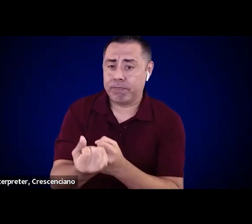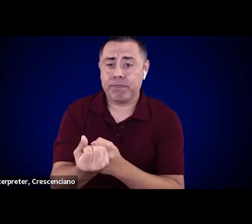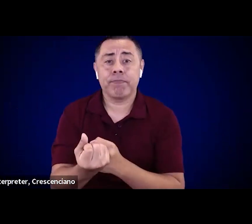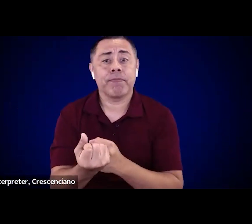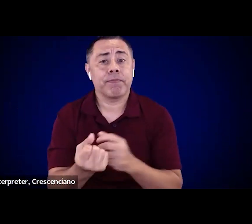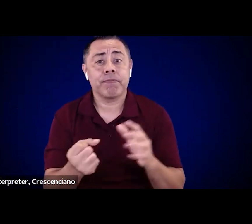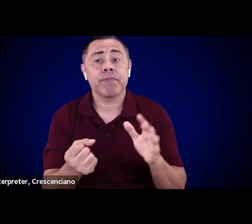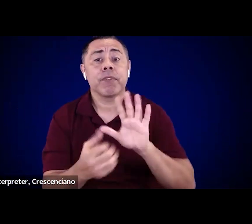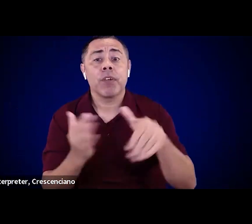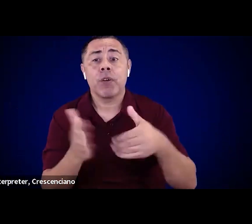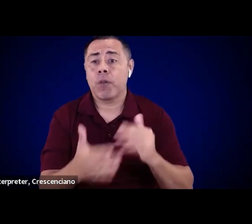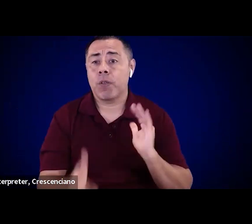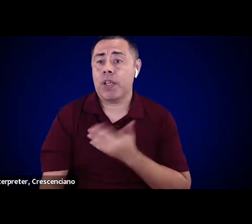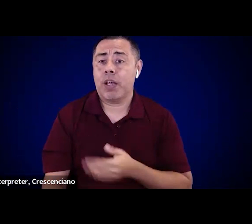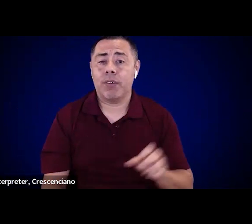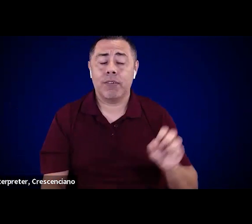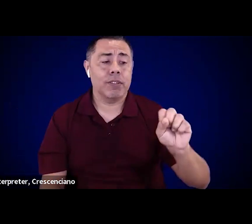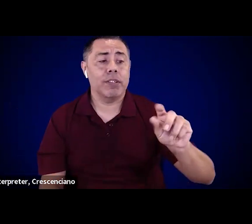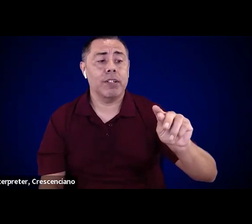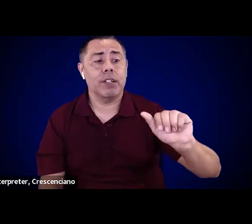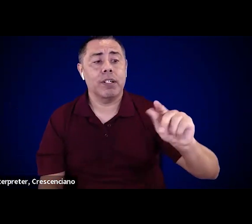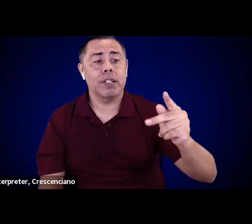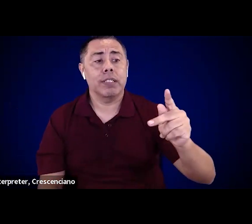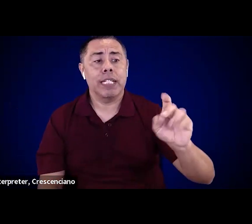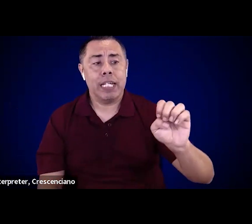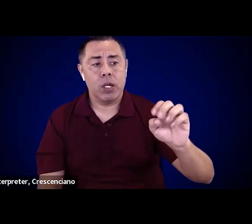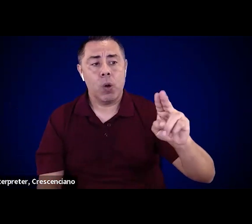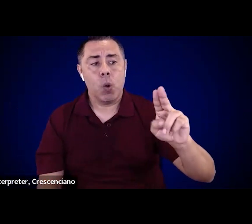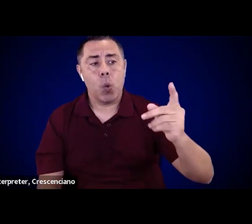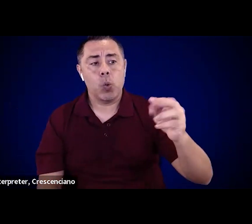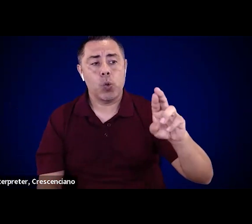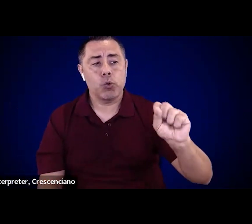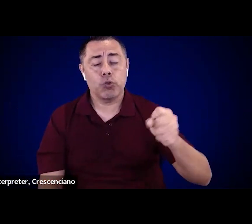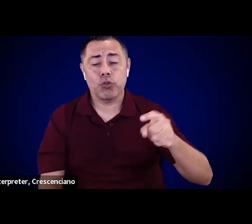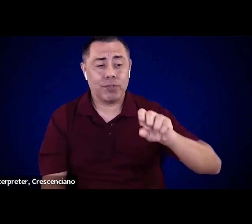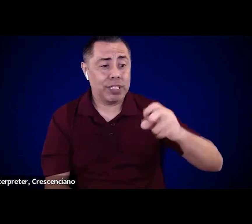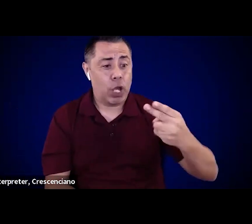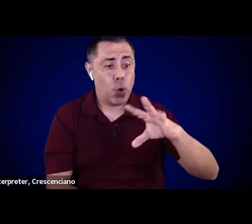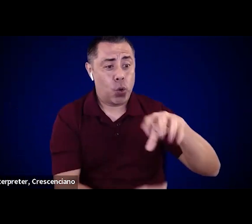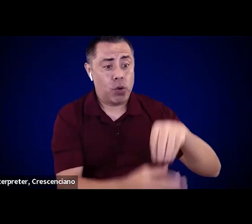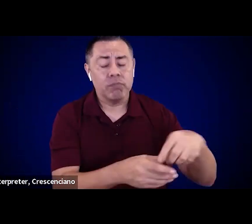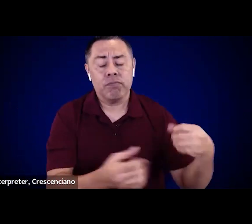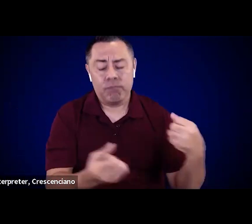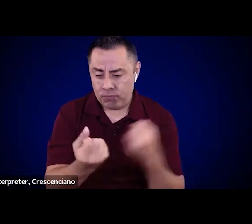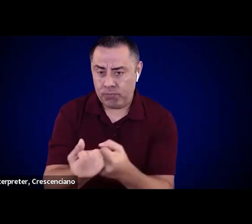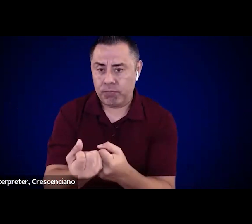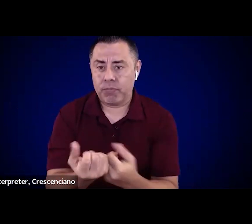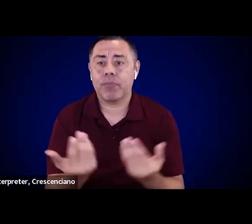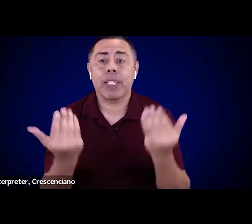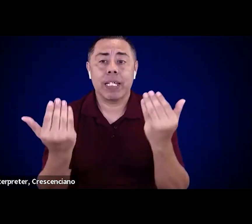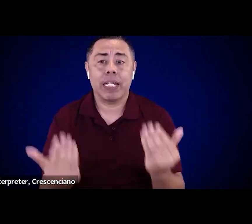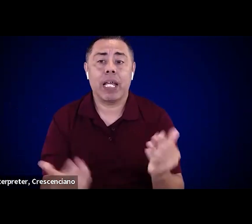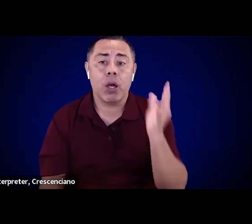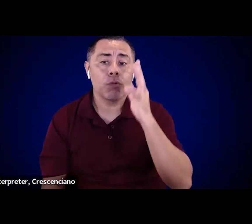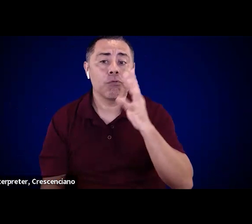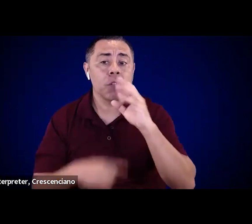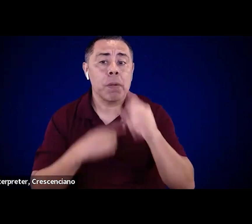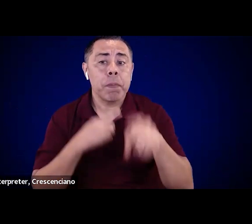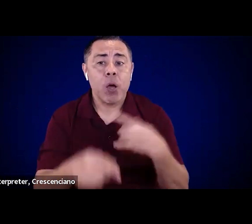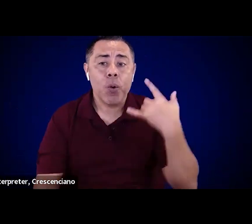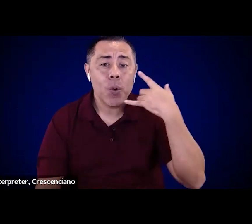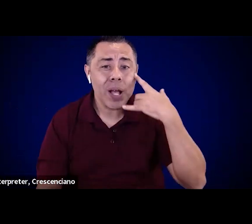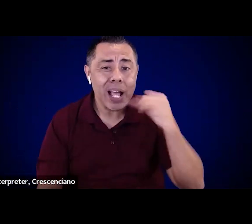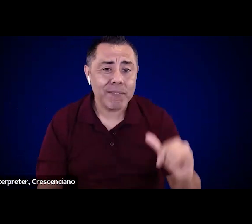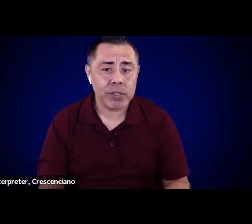stakeholder group. Now let's talk about California. Brief. We're big. We're nearing